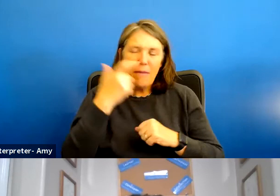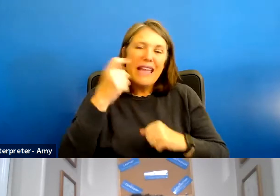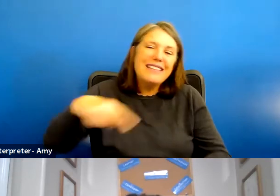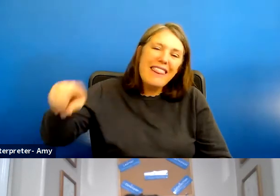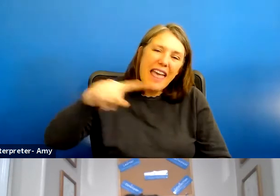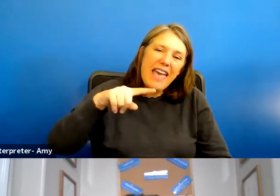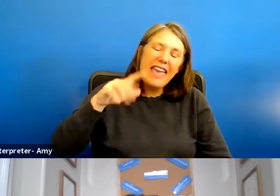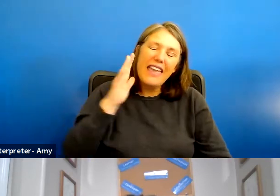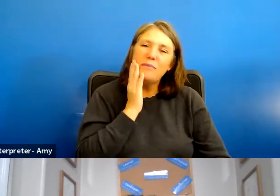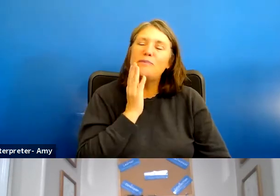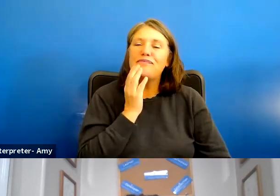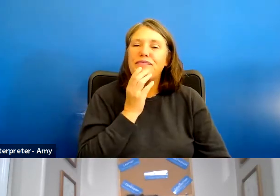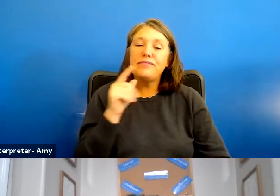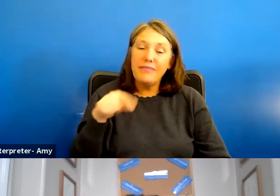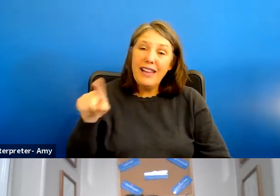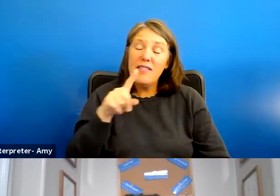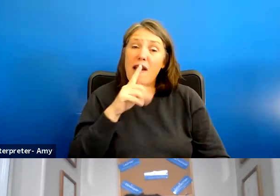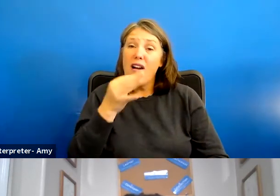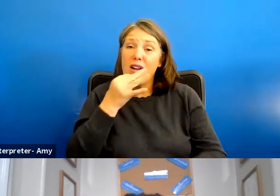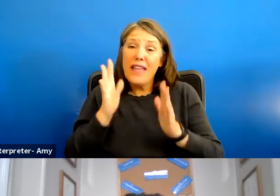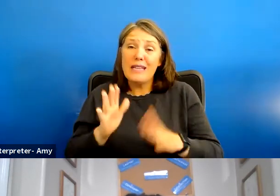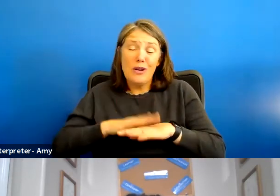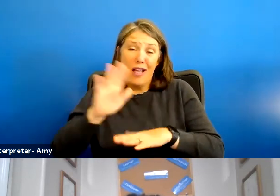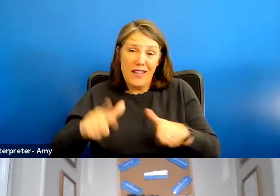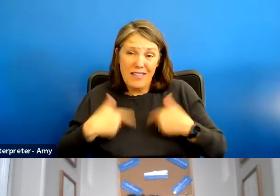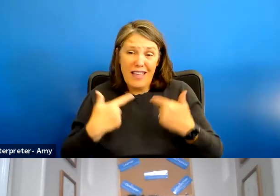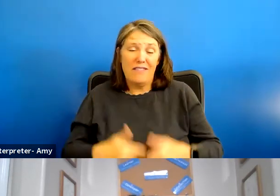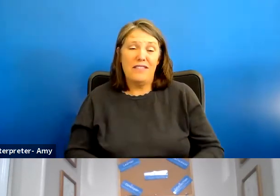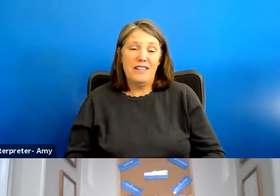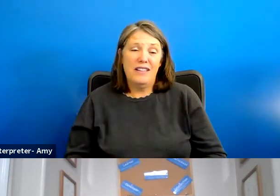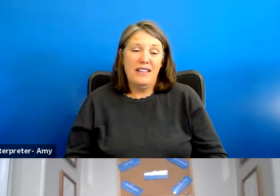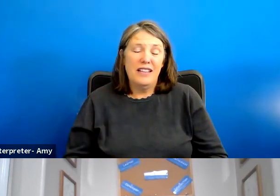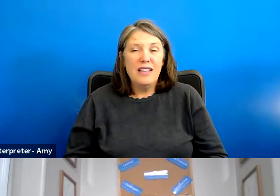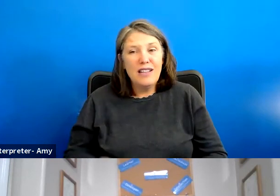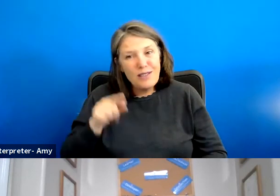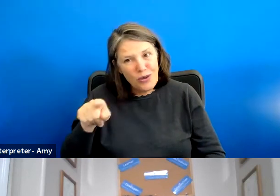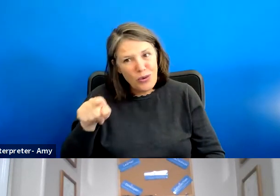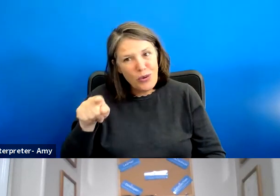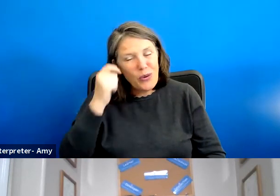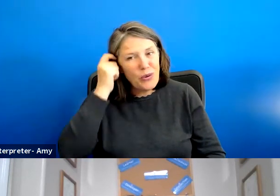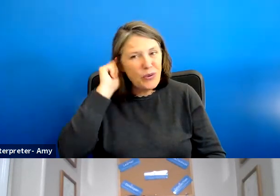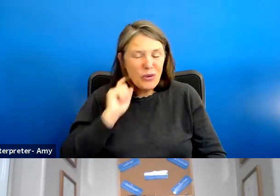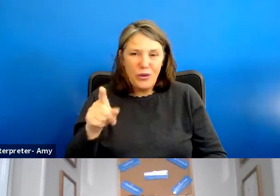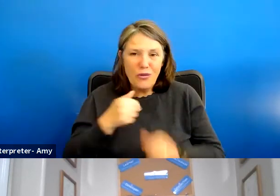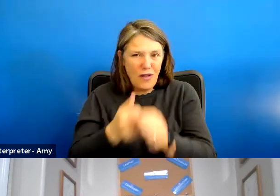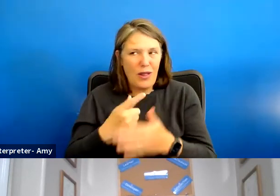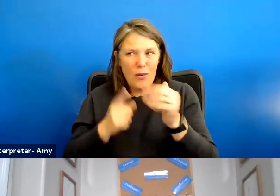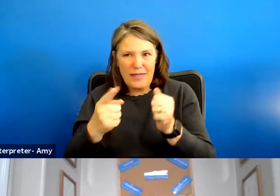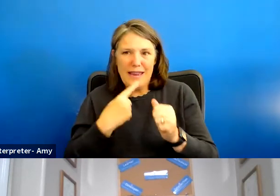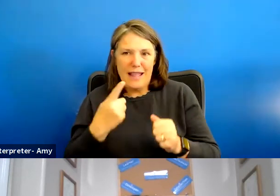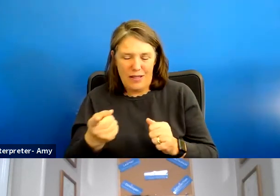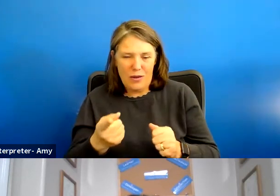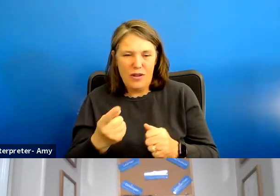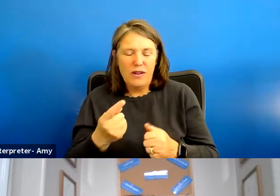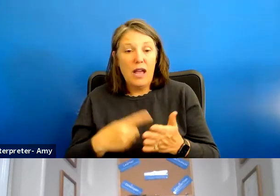are the expert on their life. Okay. So you go by what they tell you. Now, sometimes you do have to be like,